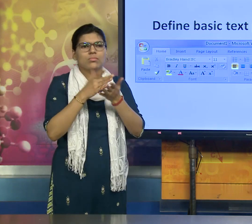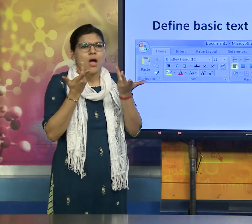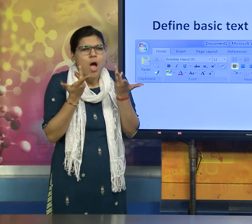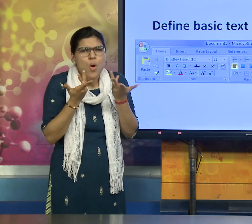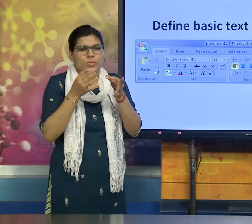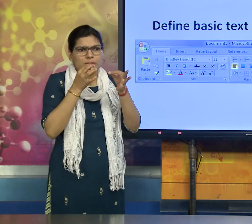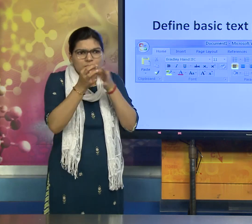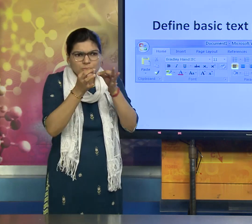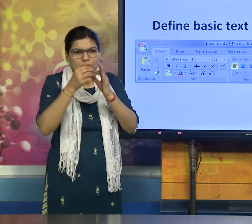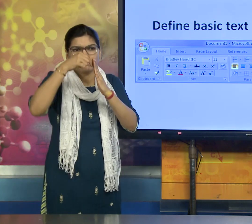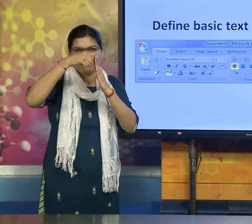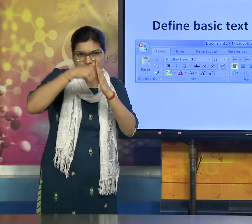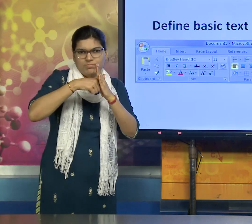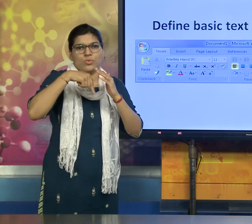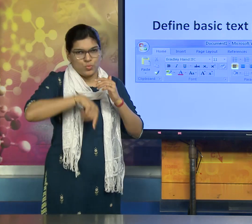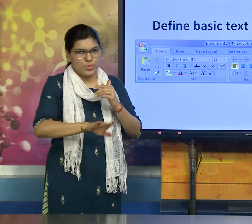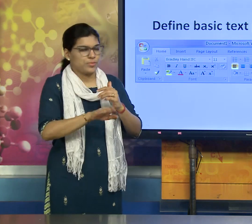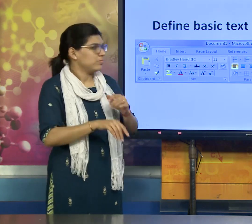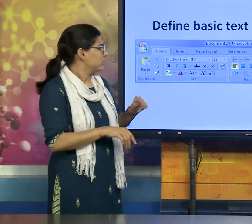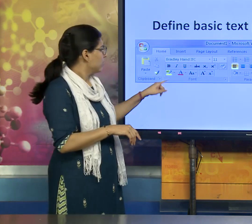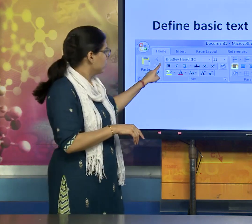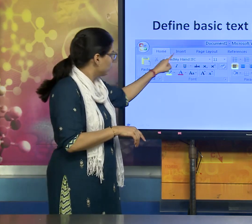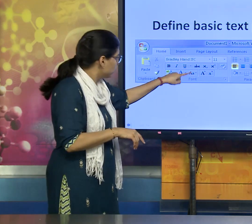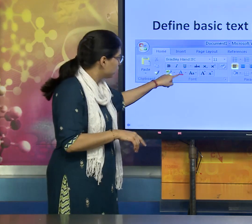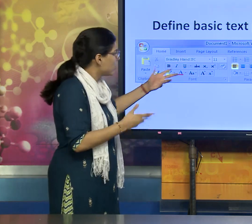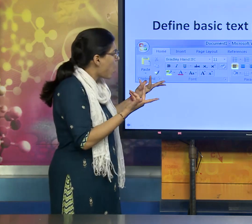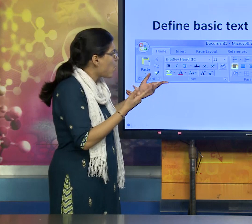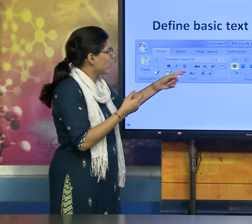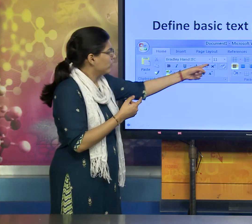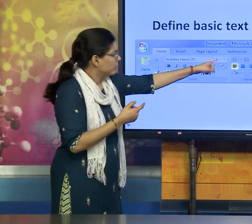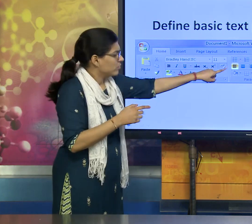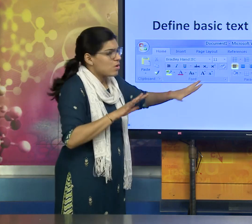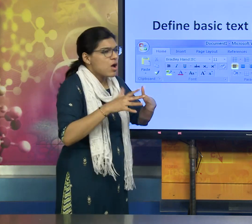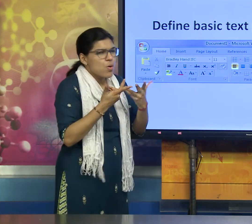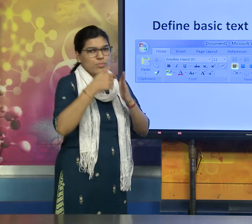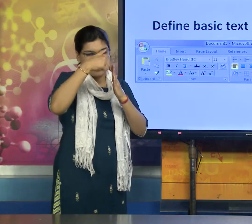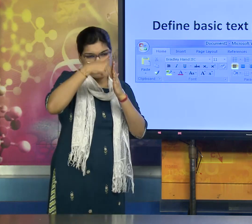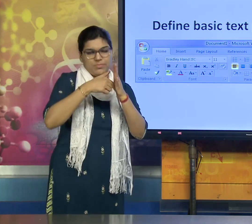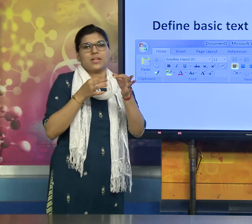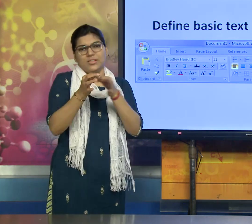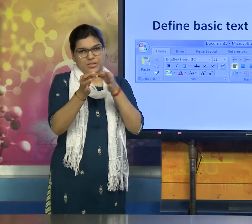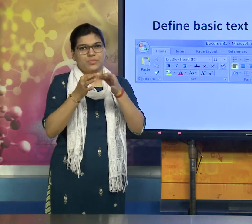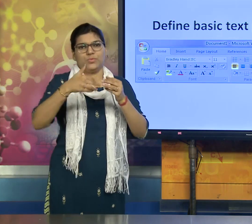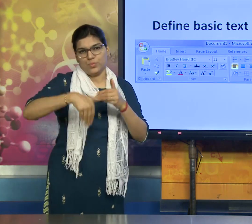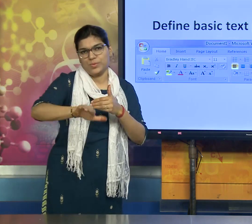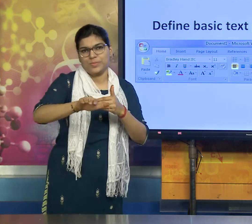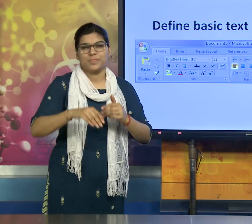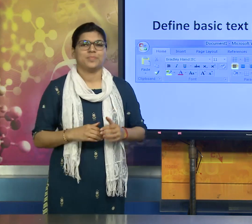As you see picture over here, we will explain all the things in this picture in detail